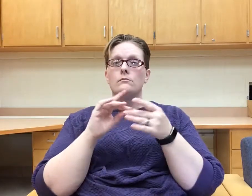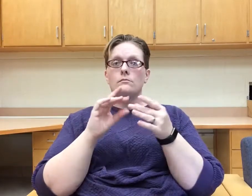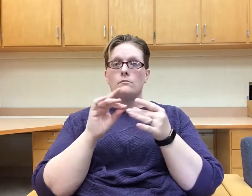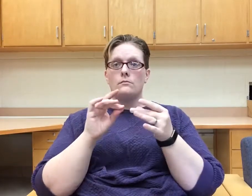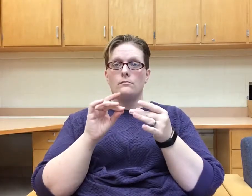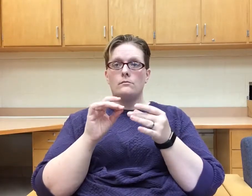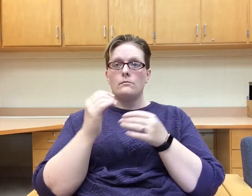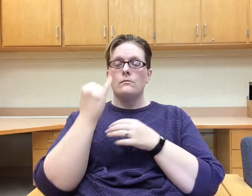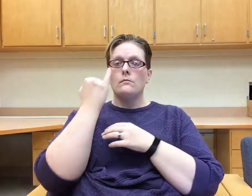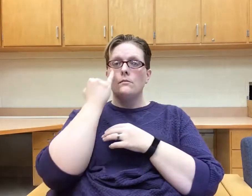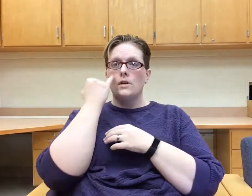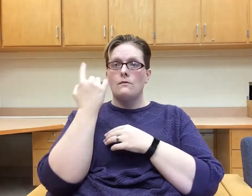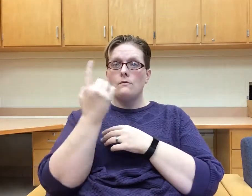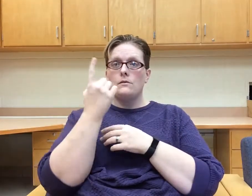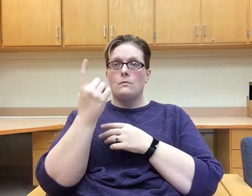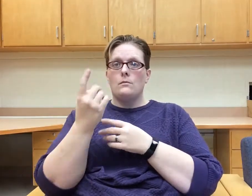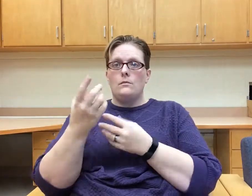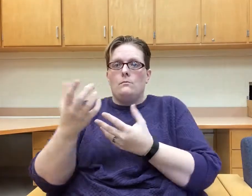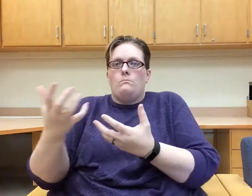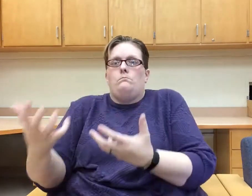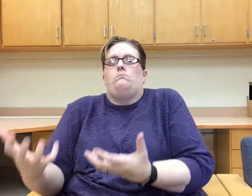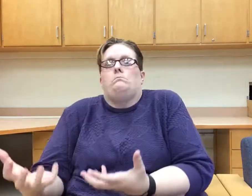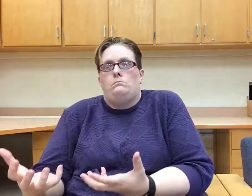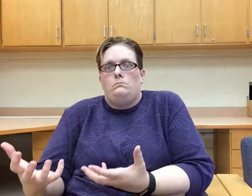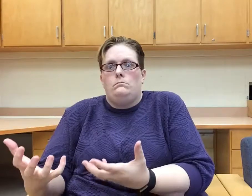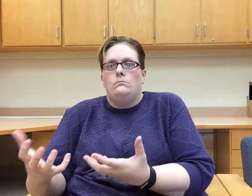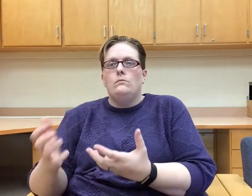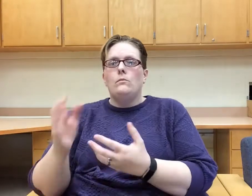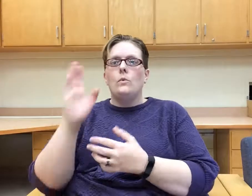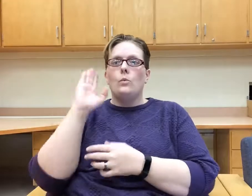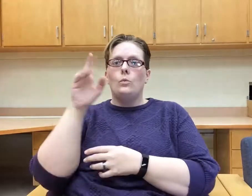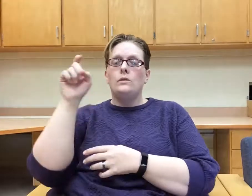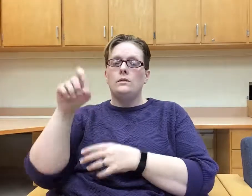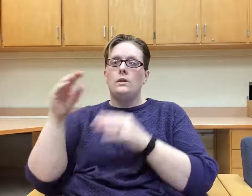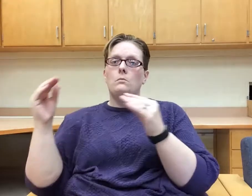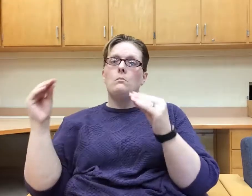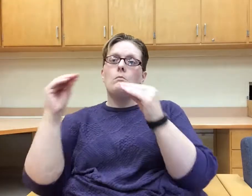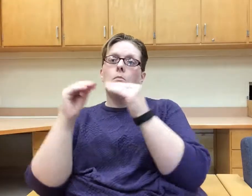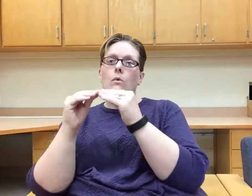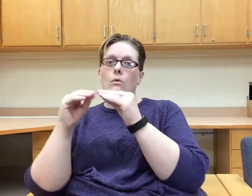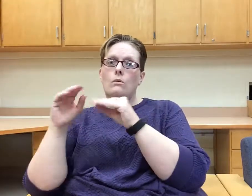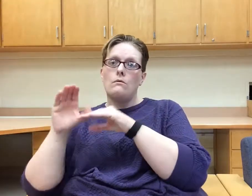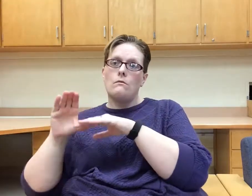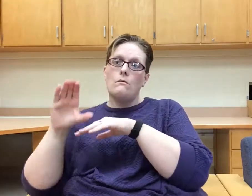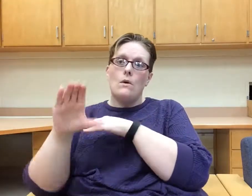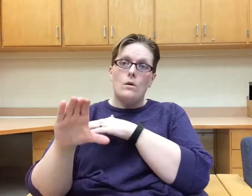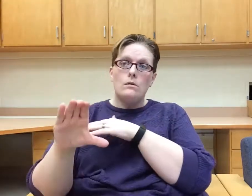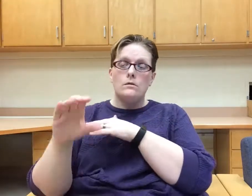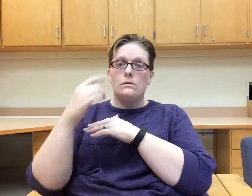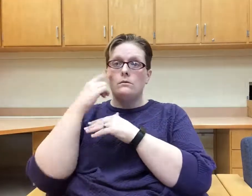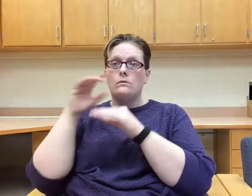states that if something is heavy, it will need more force to make it